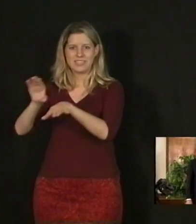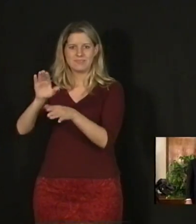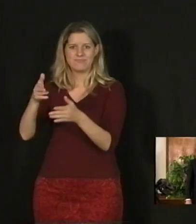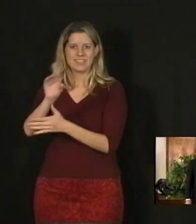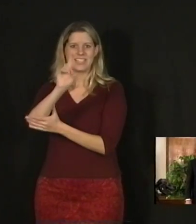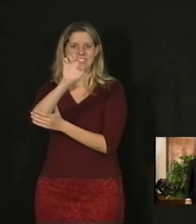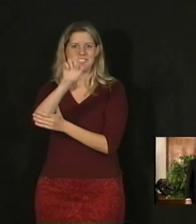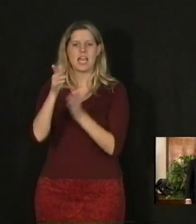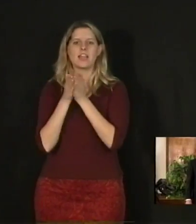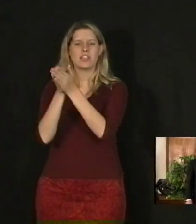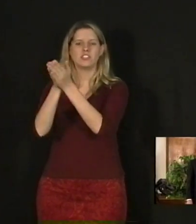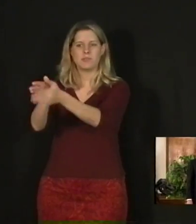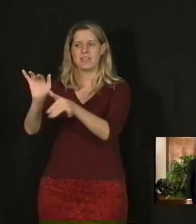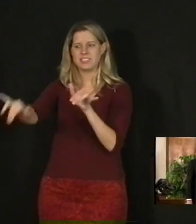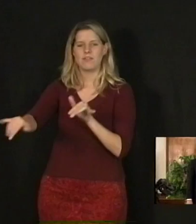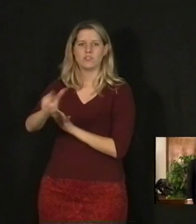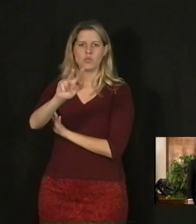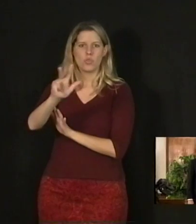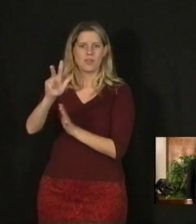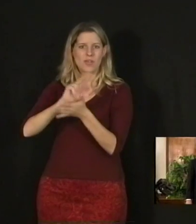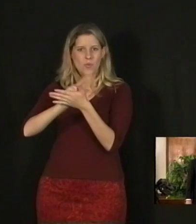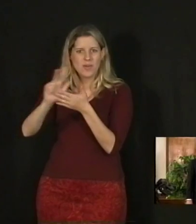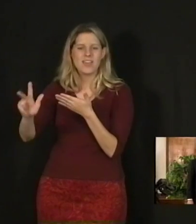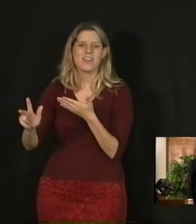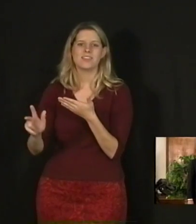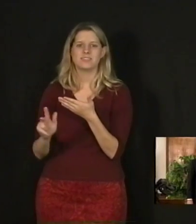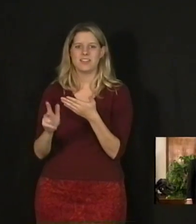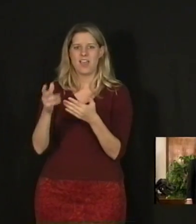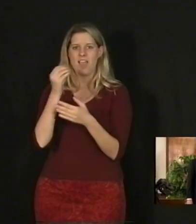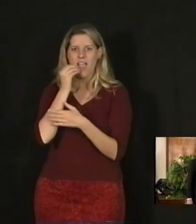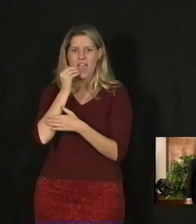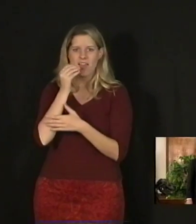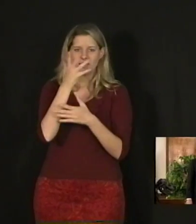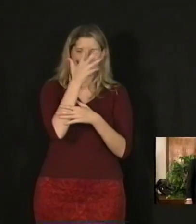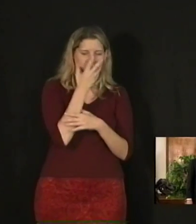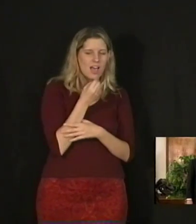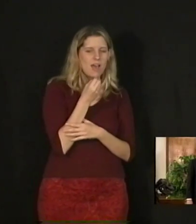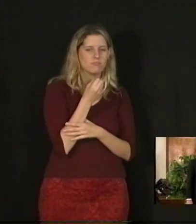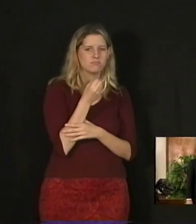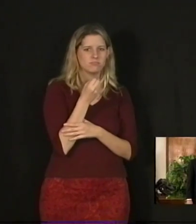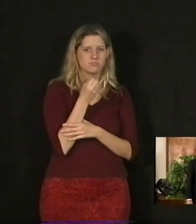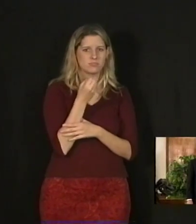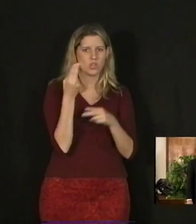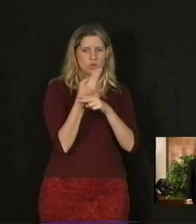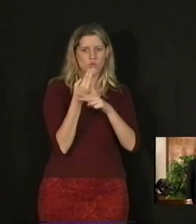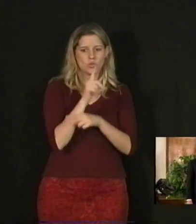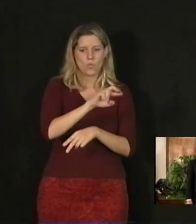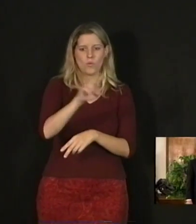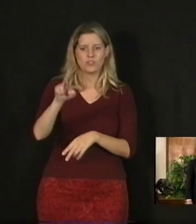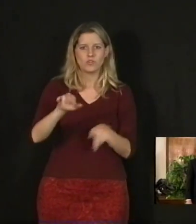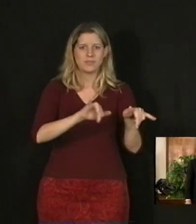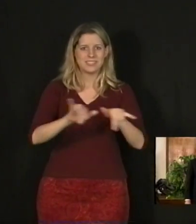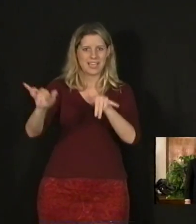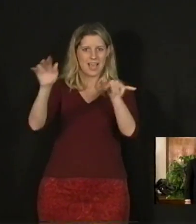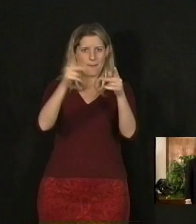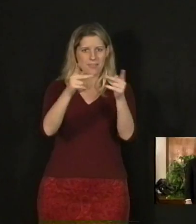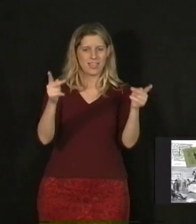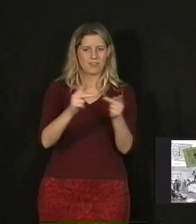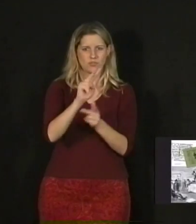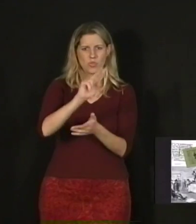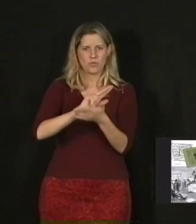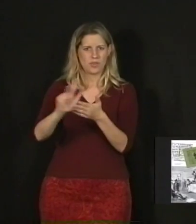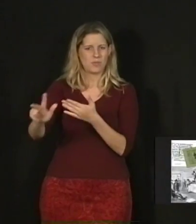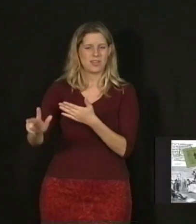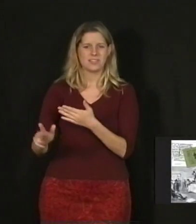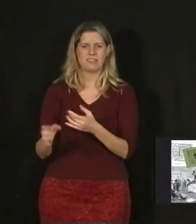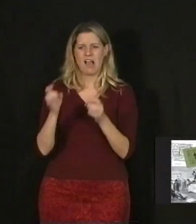and went to the bathroom, same place, for 2 or 3 weeks. They didn't get up. Brought them over. Miserable, miserable conditions they brought them into, and